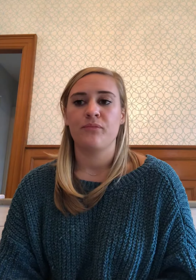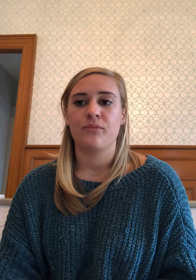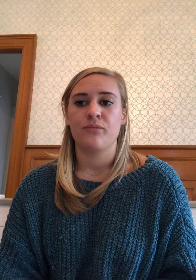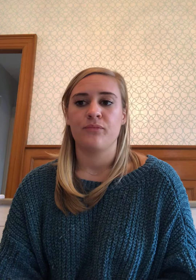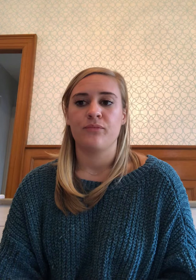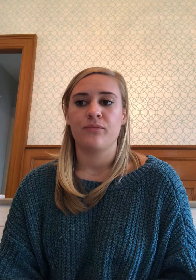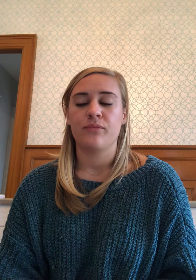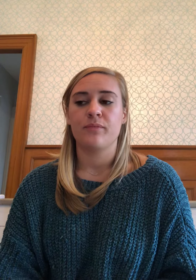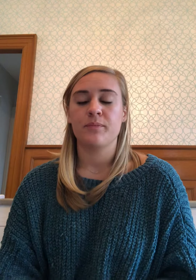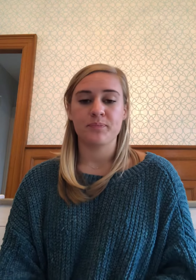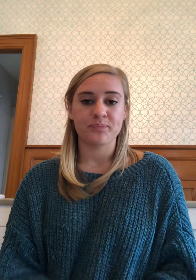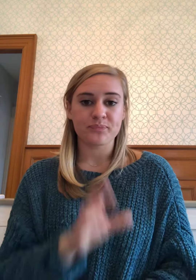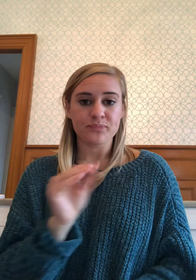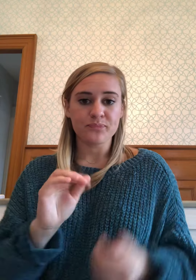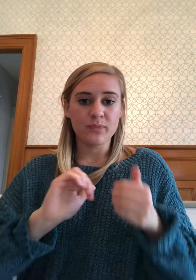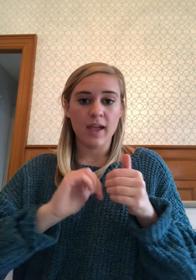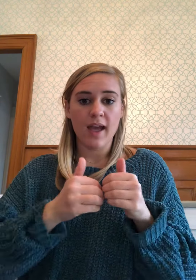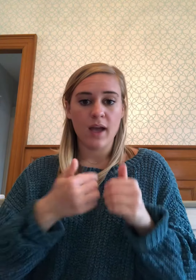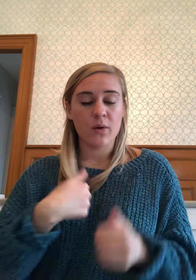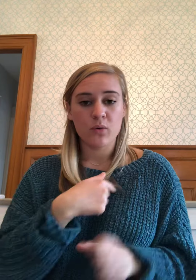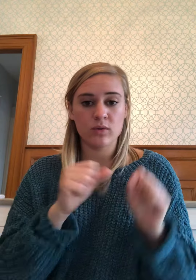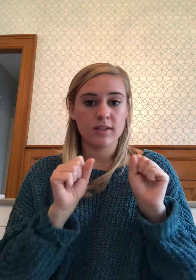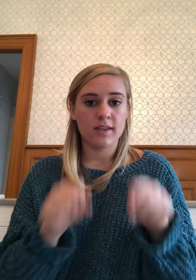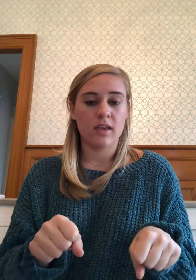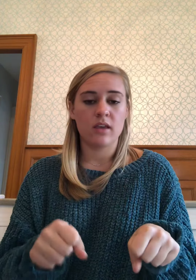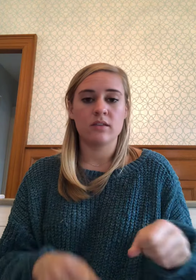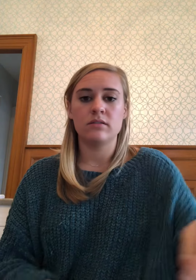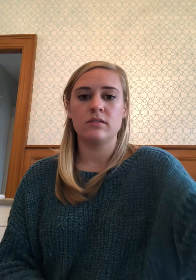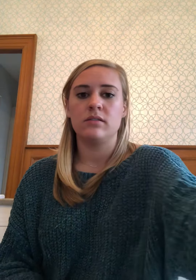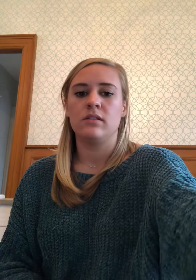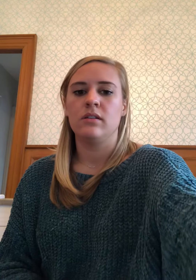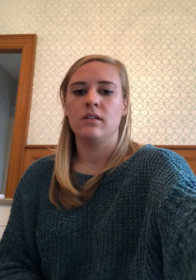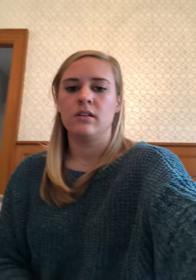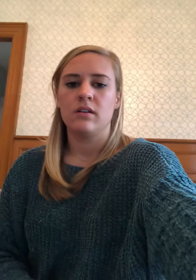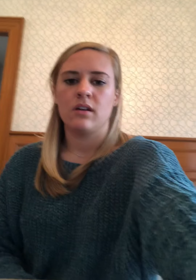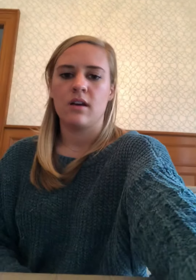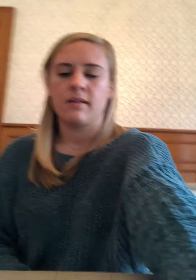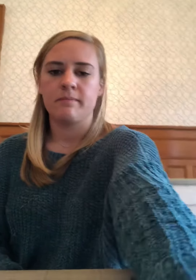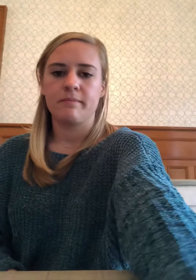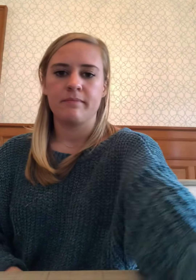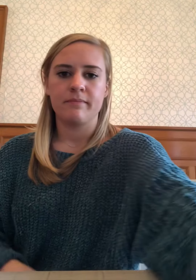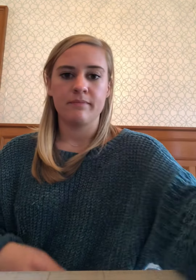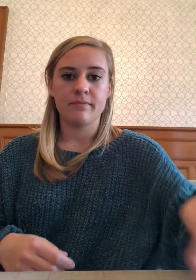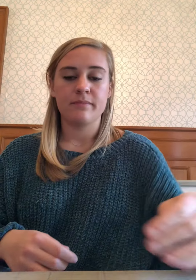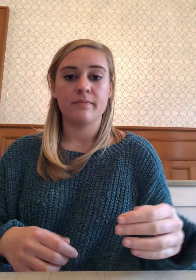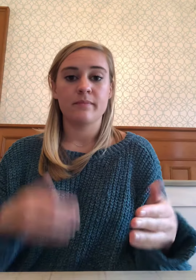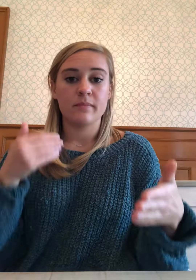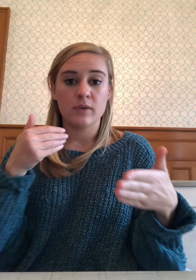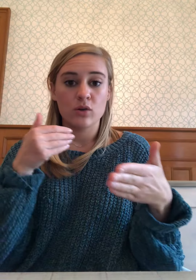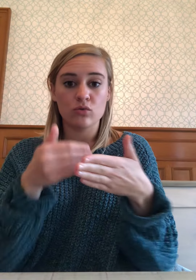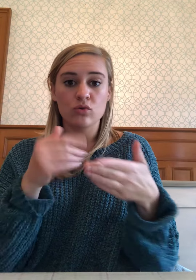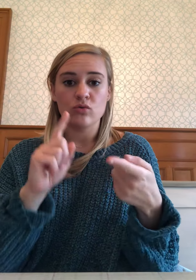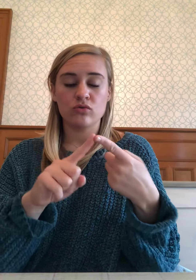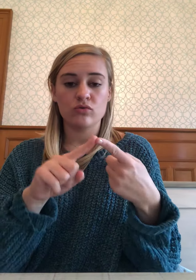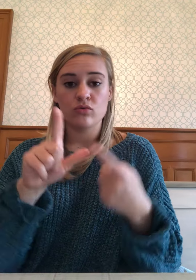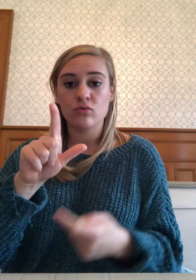the way we can get close to linear motion is to use an